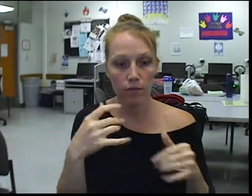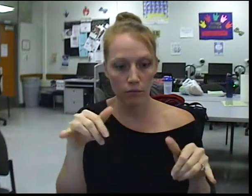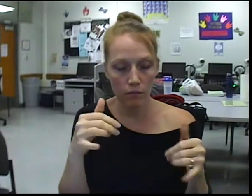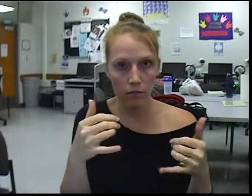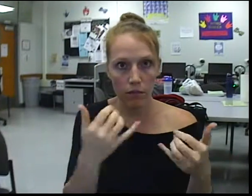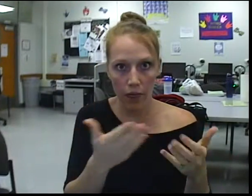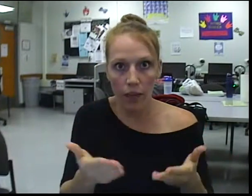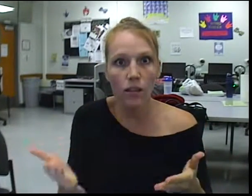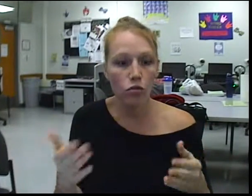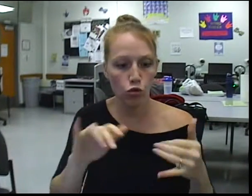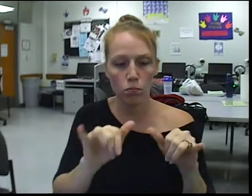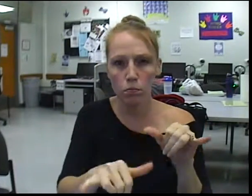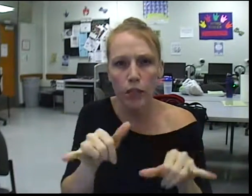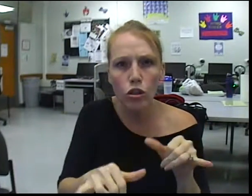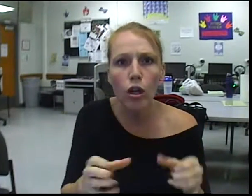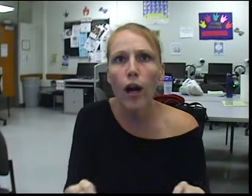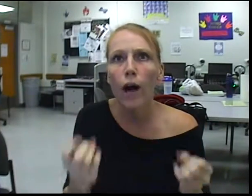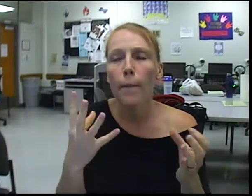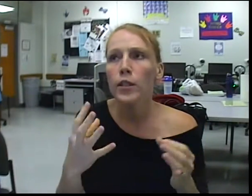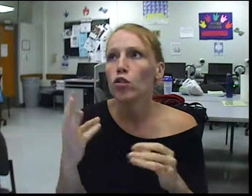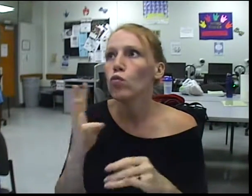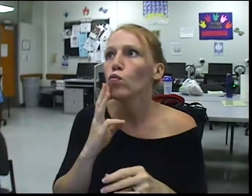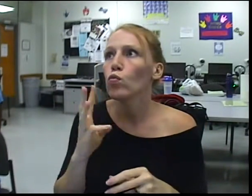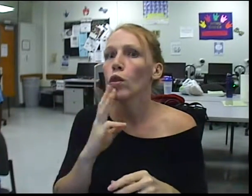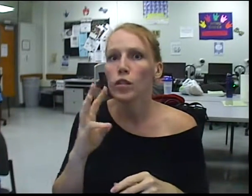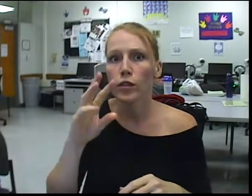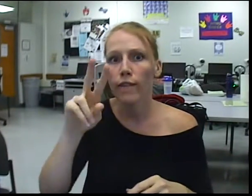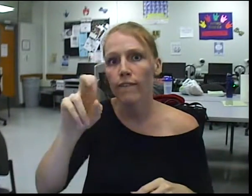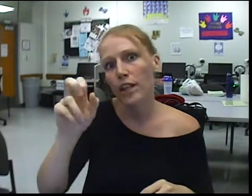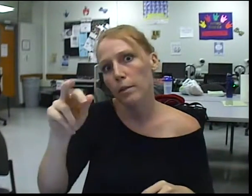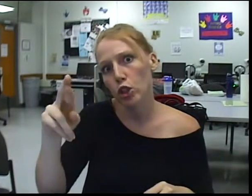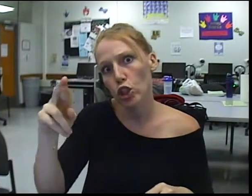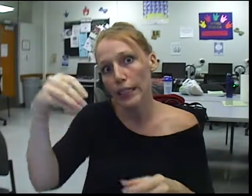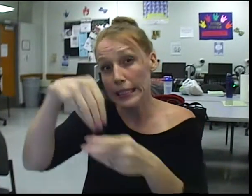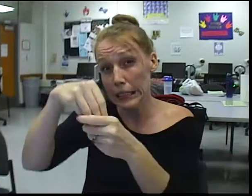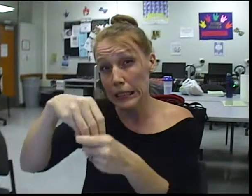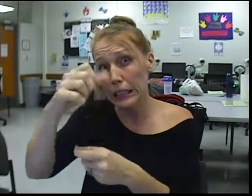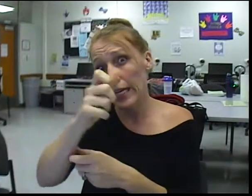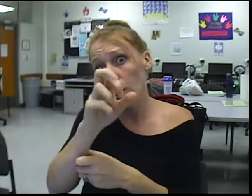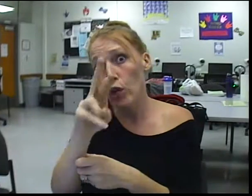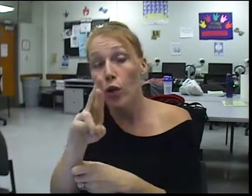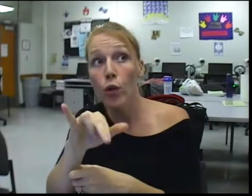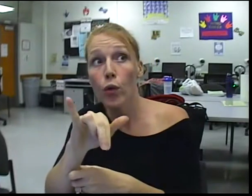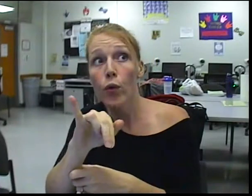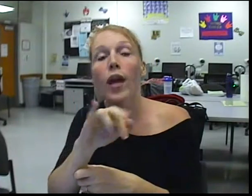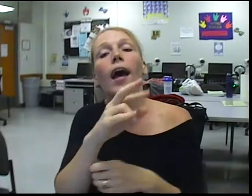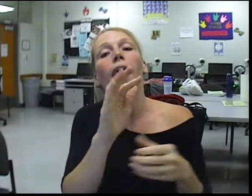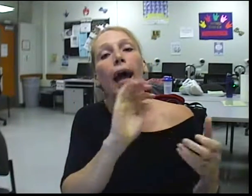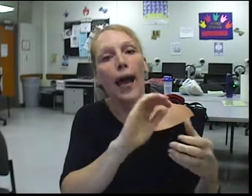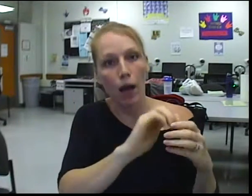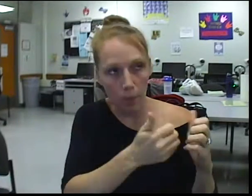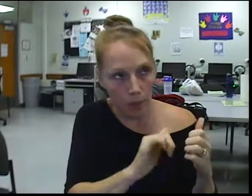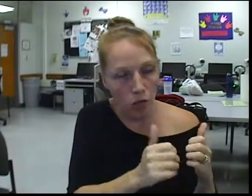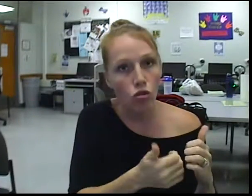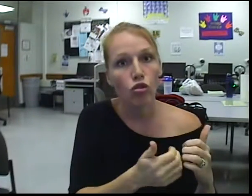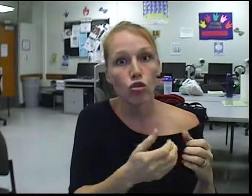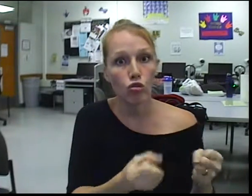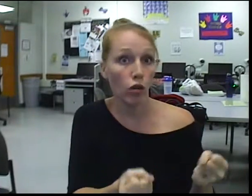air or how much water vapor the air can hold, how much is actually in it, and that's relative humidity. The device they use is